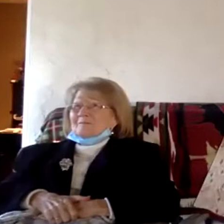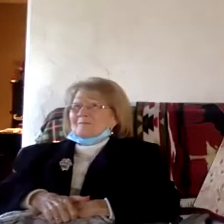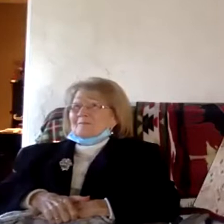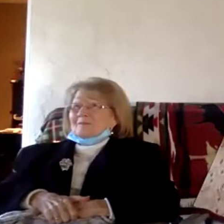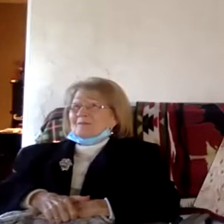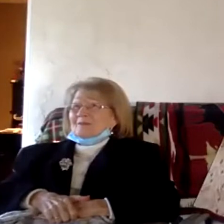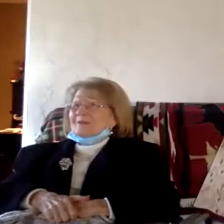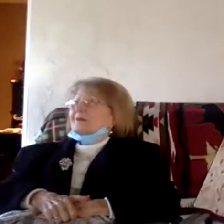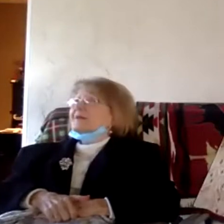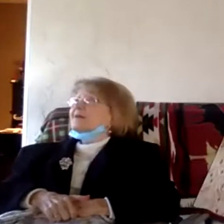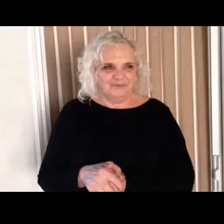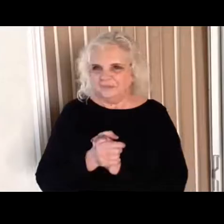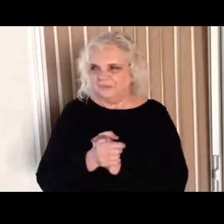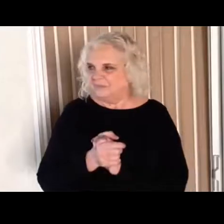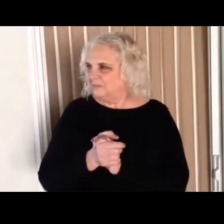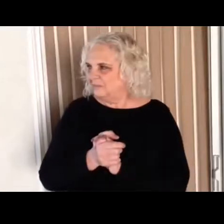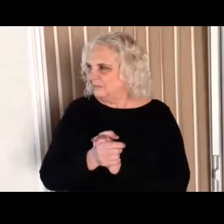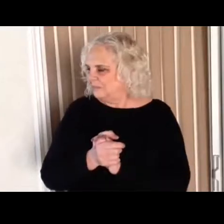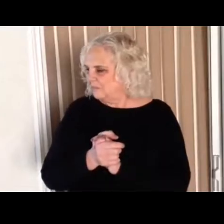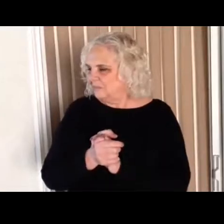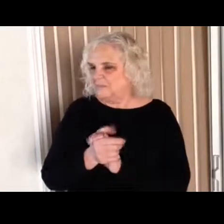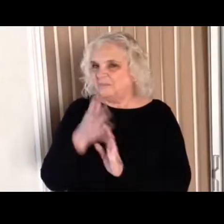Ask Mom if she would like to say anything. Want to say anything?